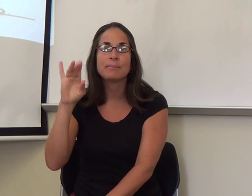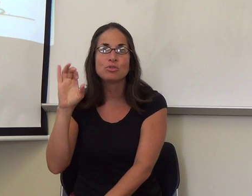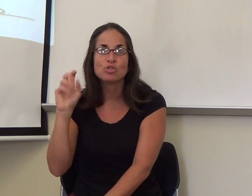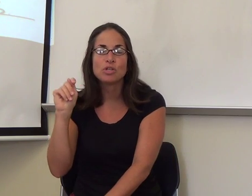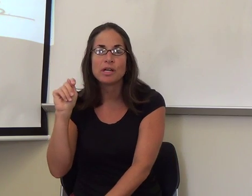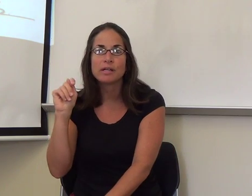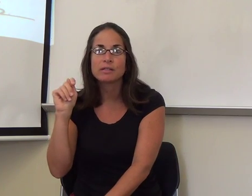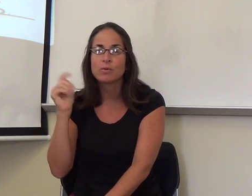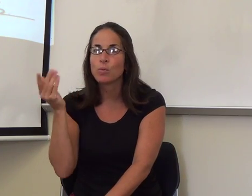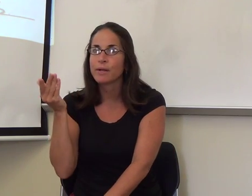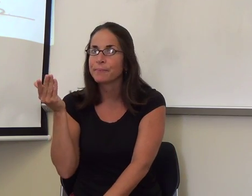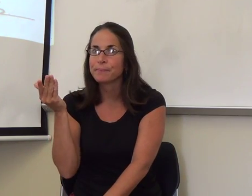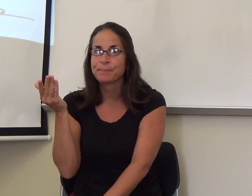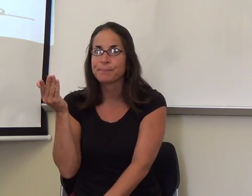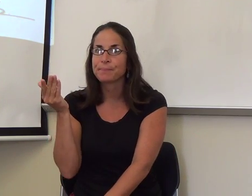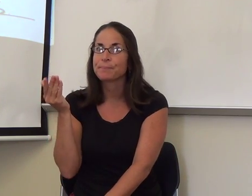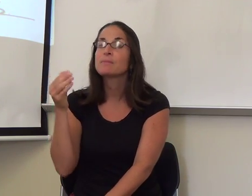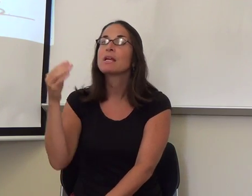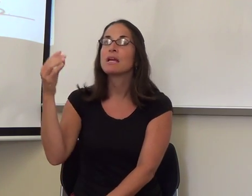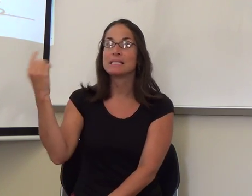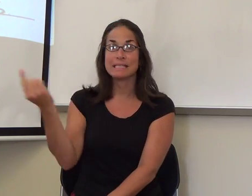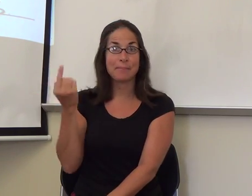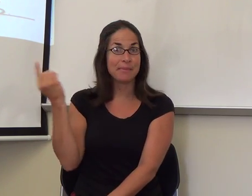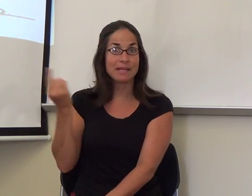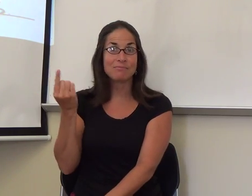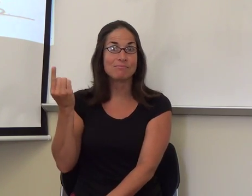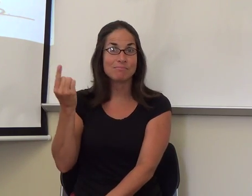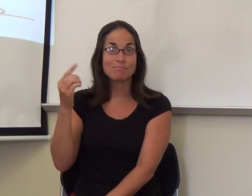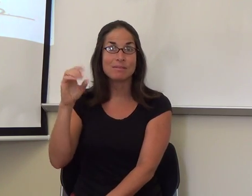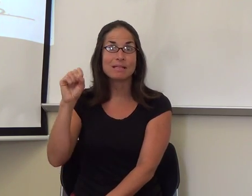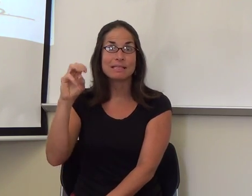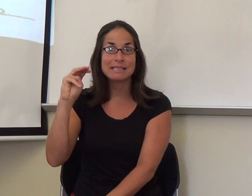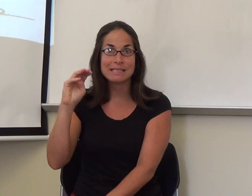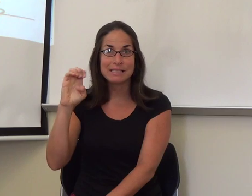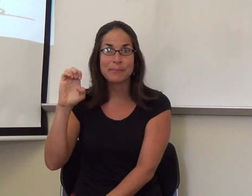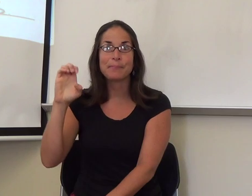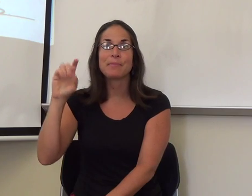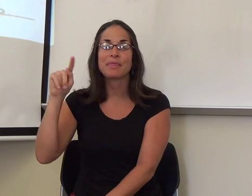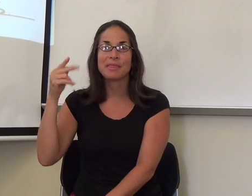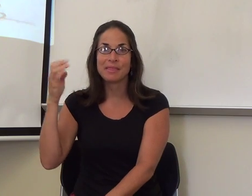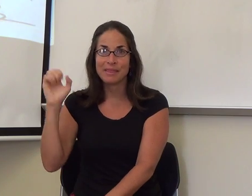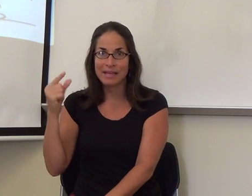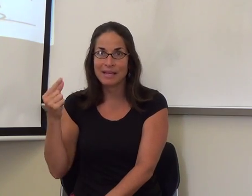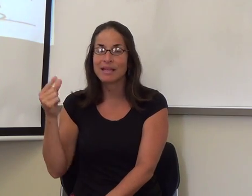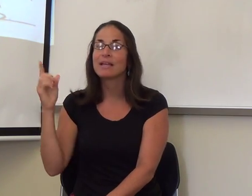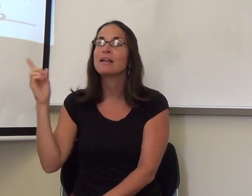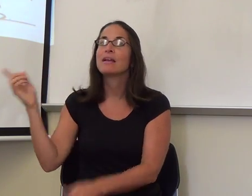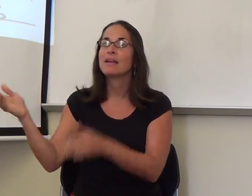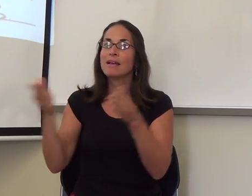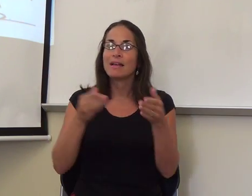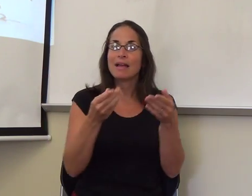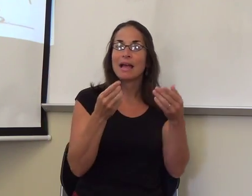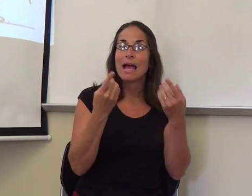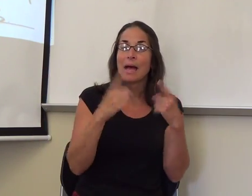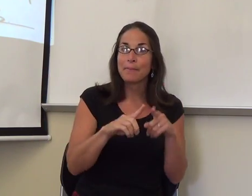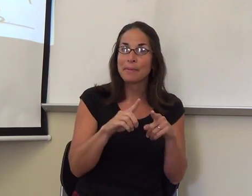subject of this sentence? Something. And what's the verb? Happen. Happen. This has